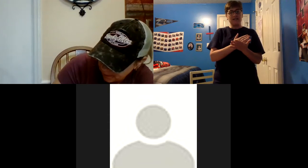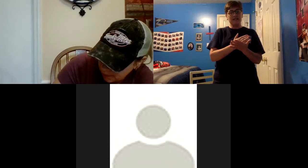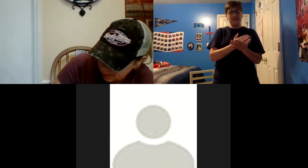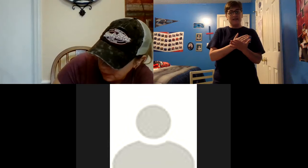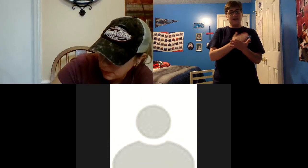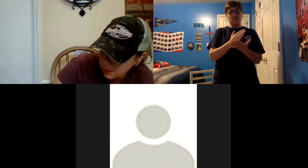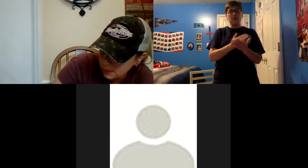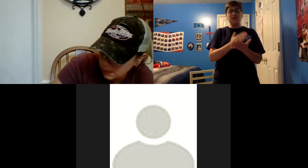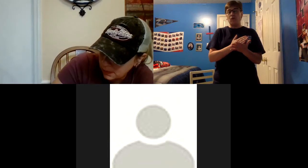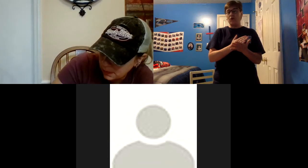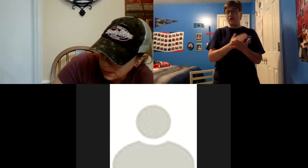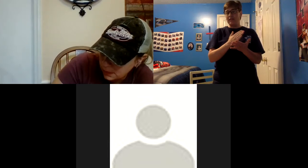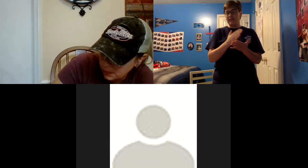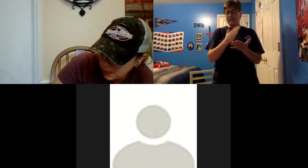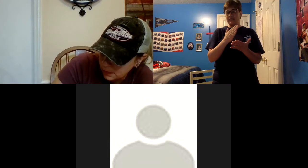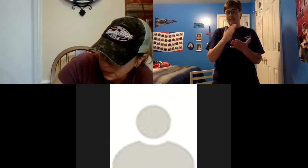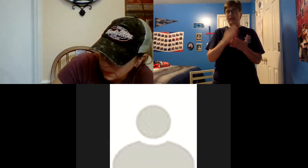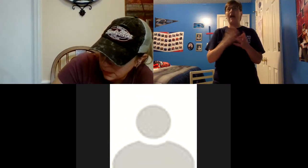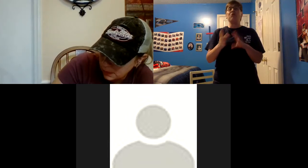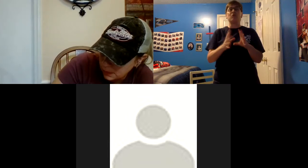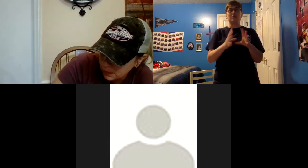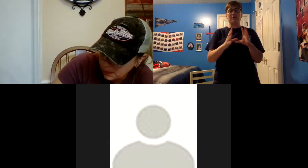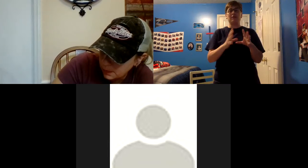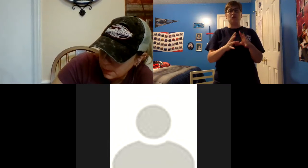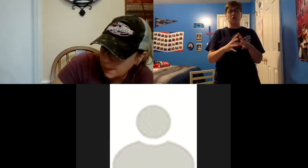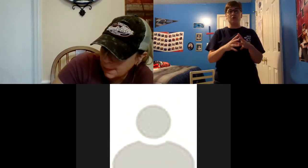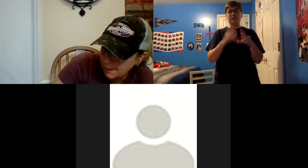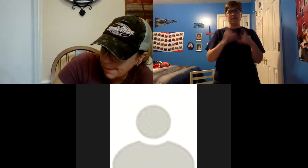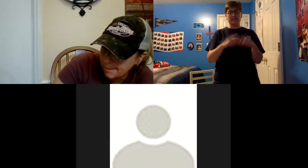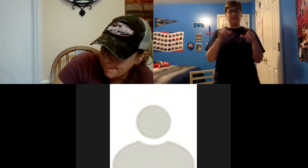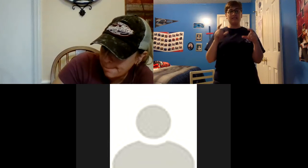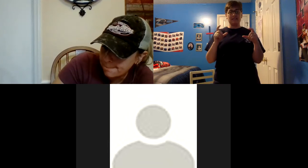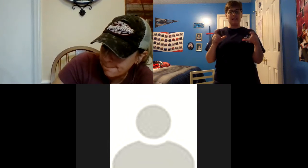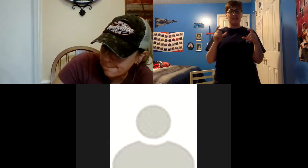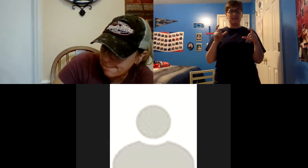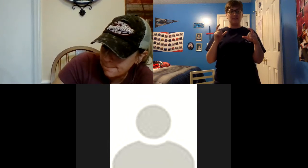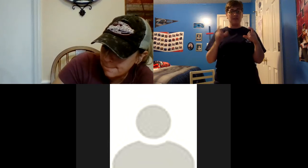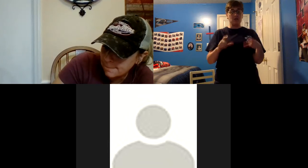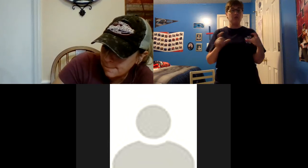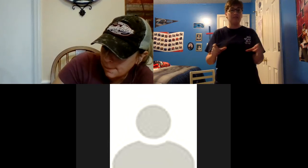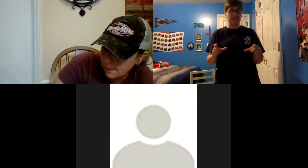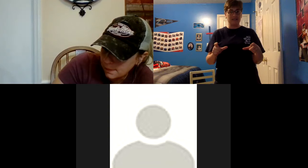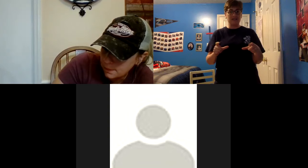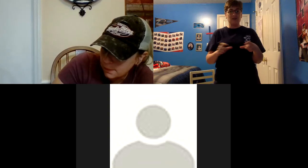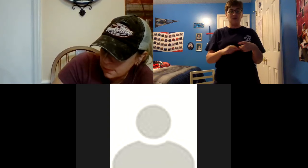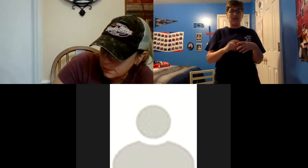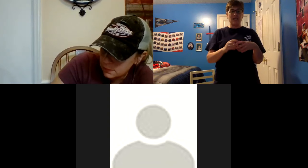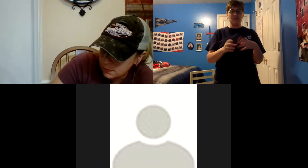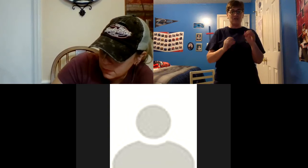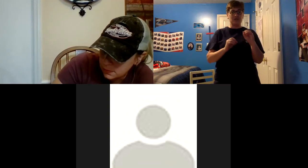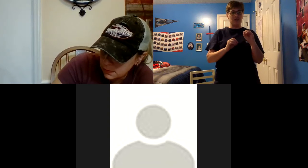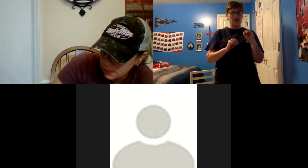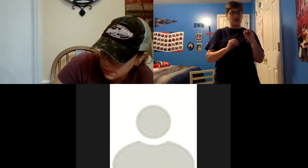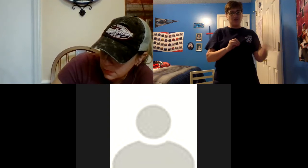what the word is, how the word is being used in the sentence that it's being used in. You